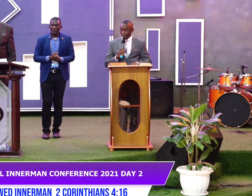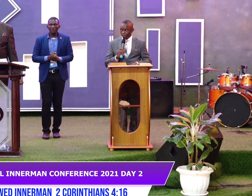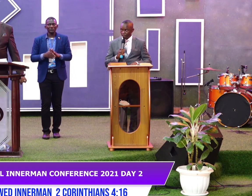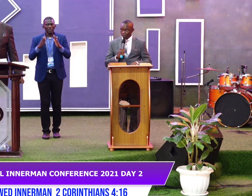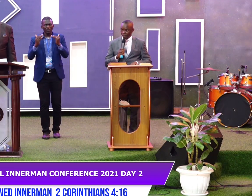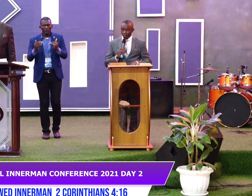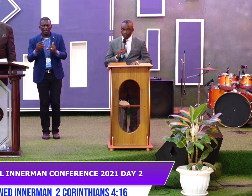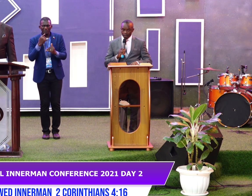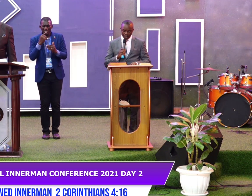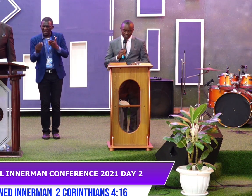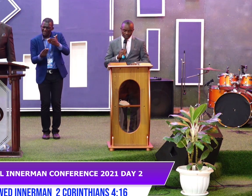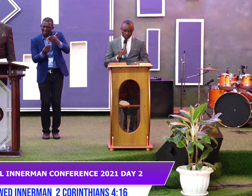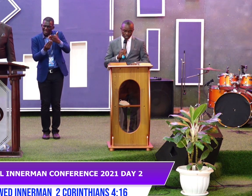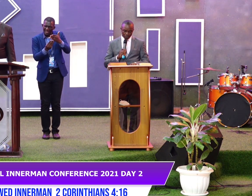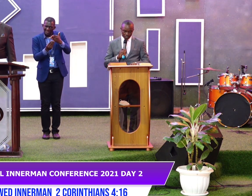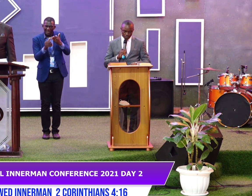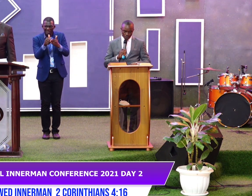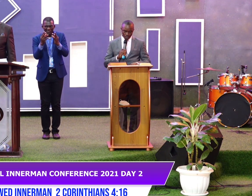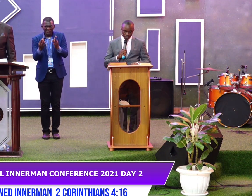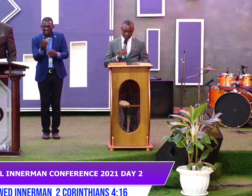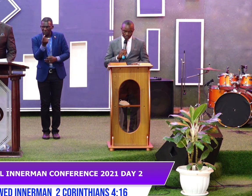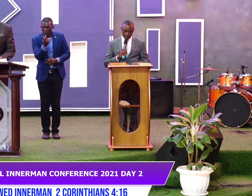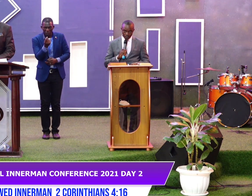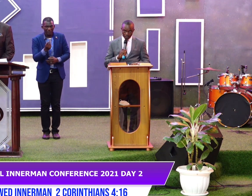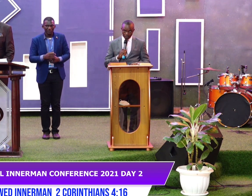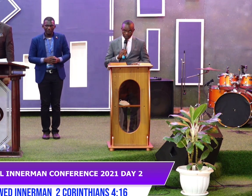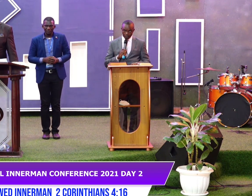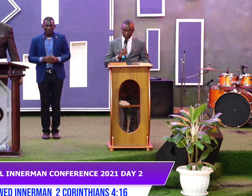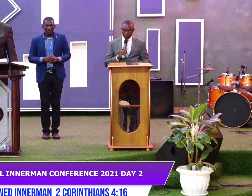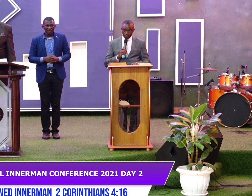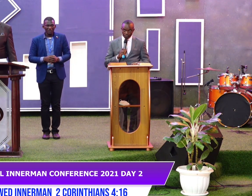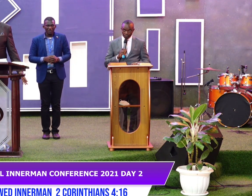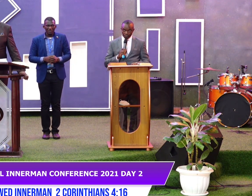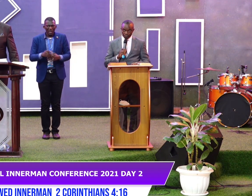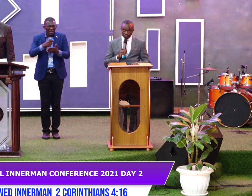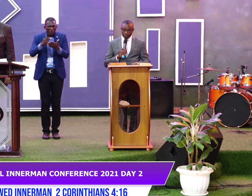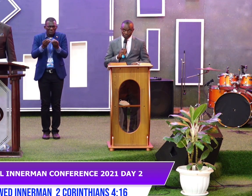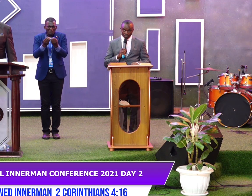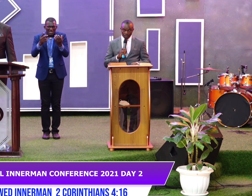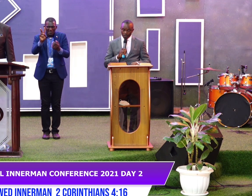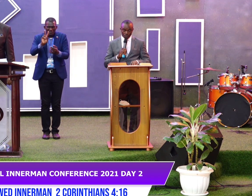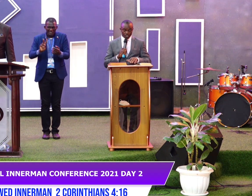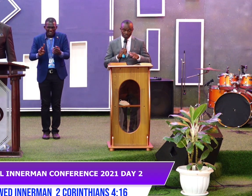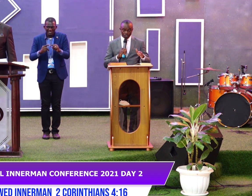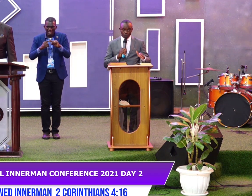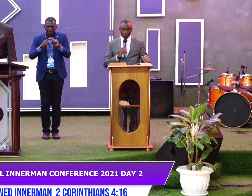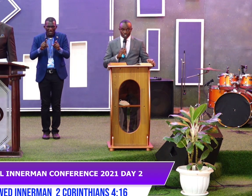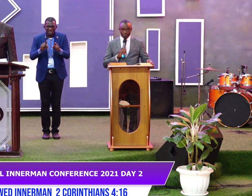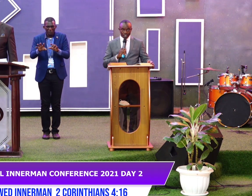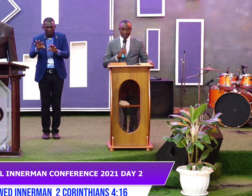katono kenyongerezao. Let me add on something small. I want to say byawandikwa binji na ebira lasijja kubibulira. I wrote